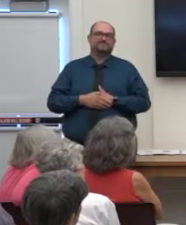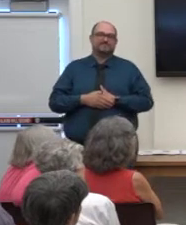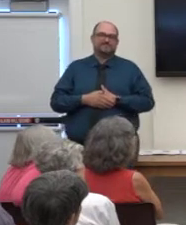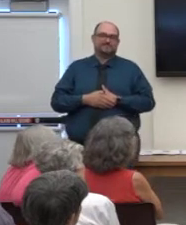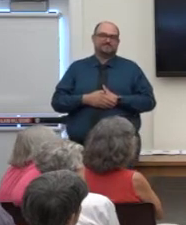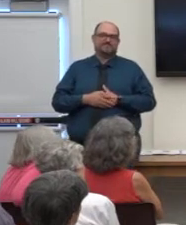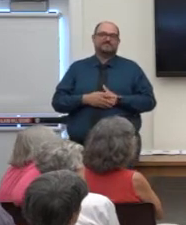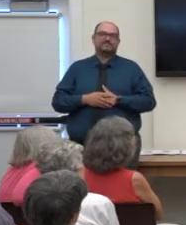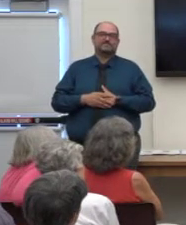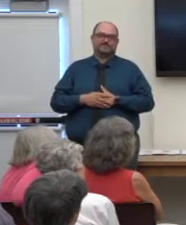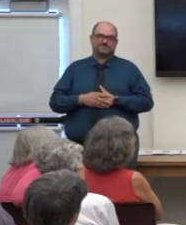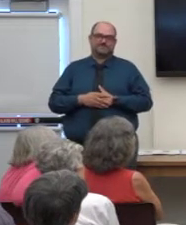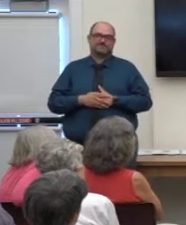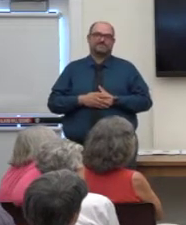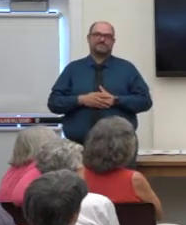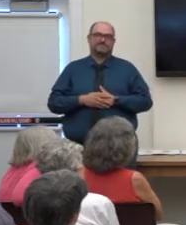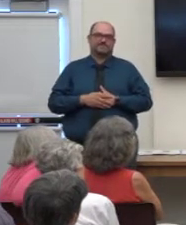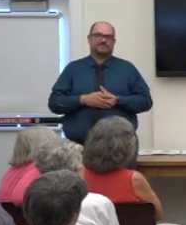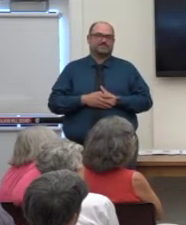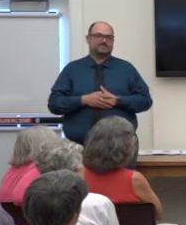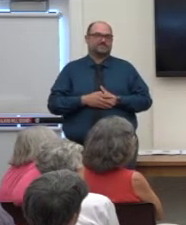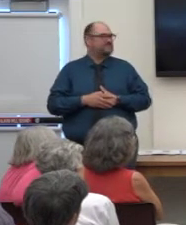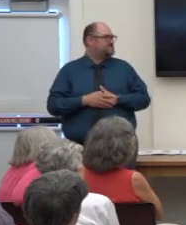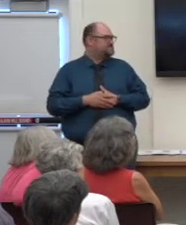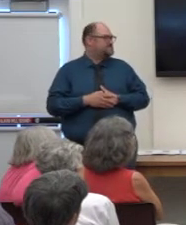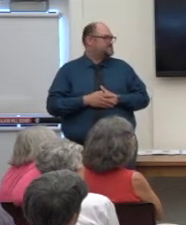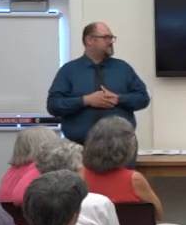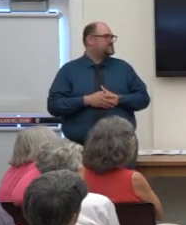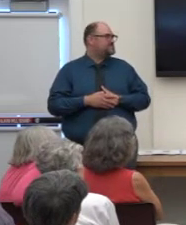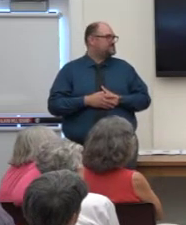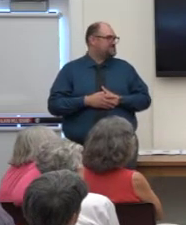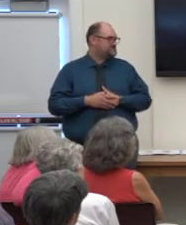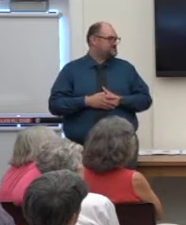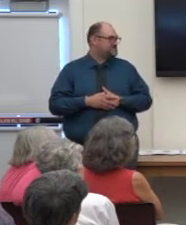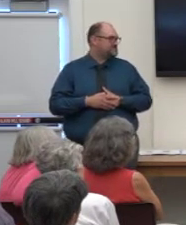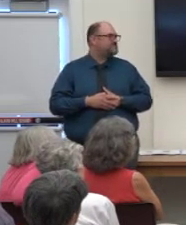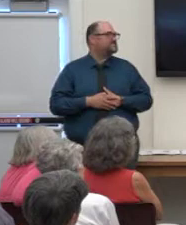On Martha's Vineyard, the sign for swordfish was this.